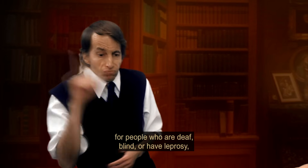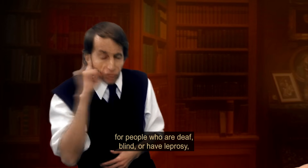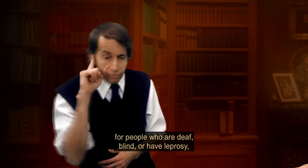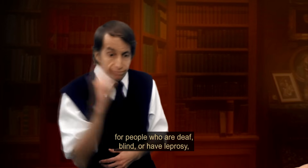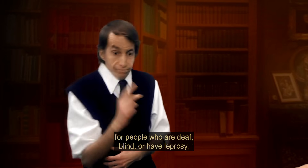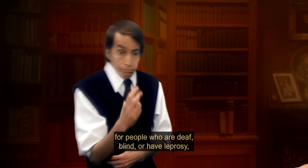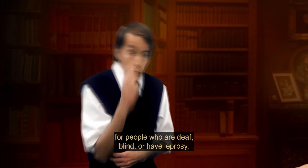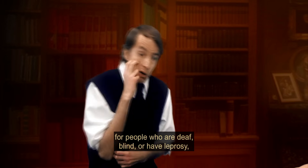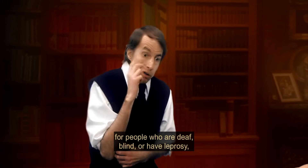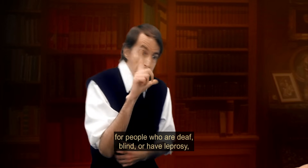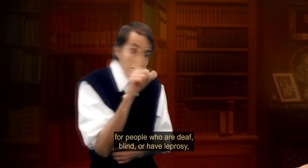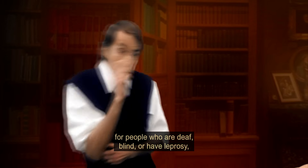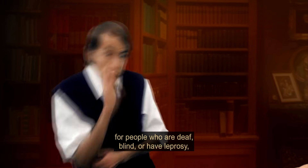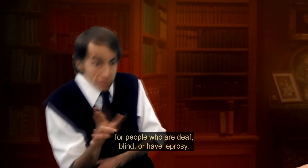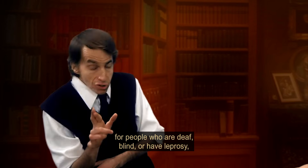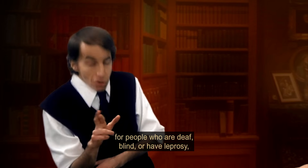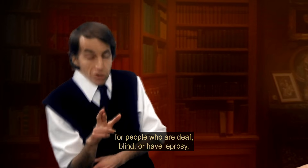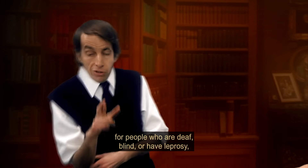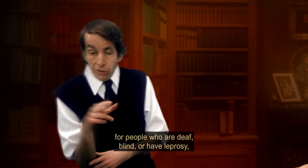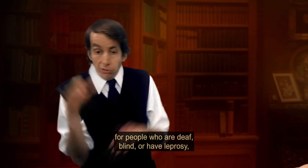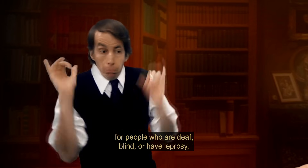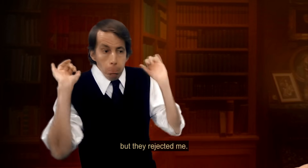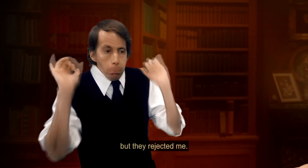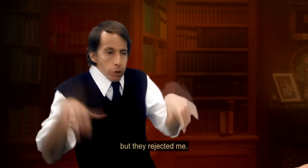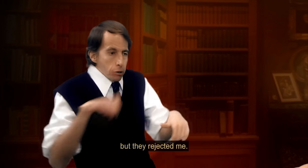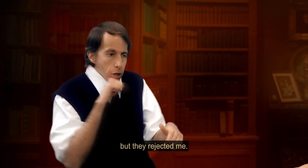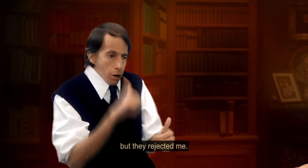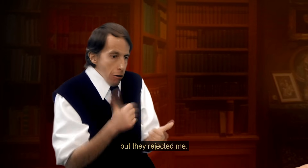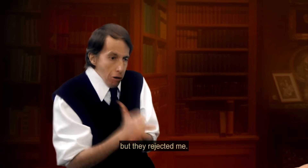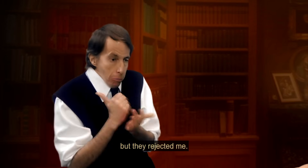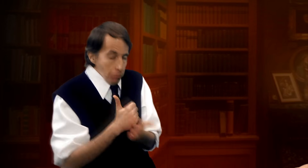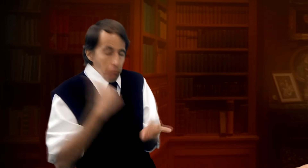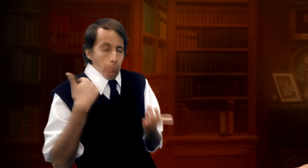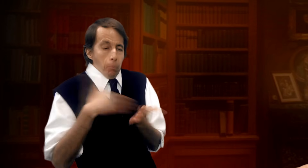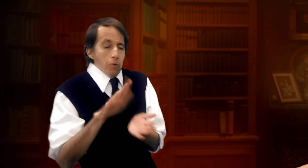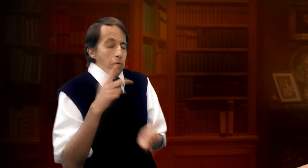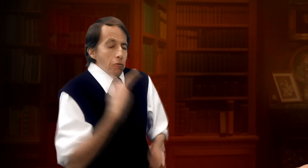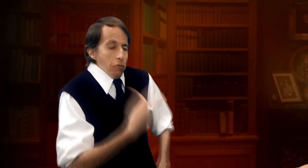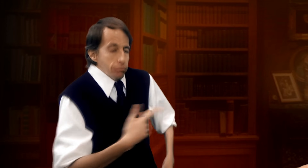deaf, blind, or have leprosy, but they rejected me.